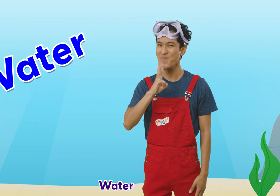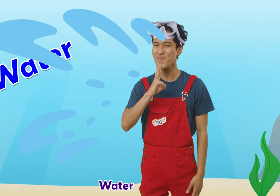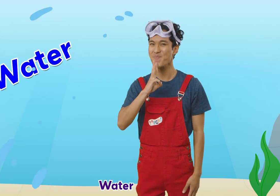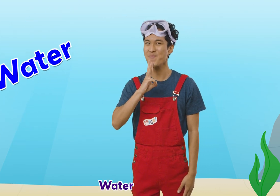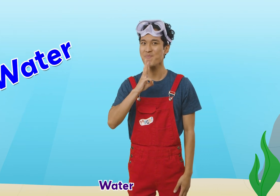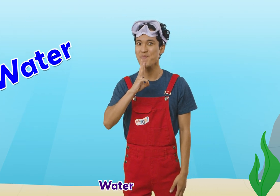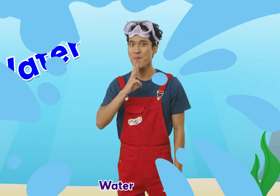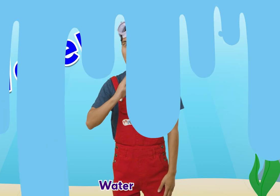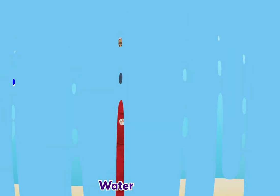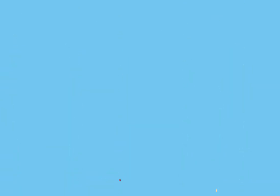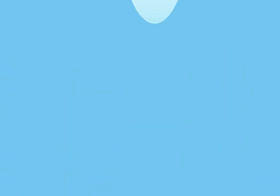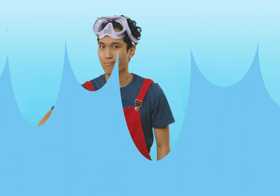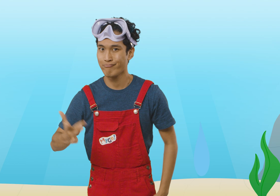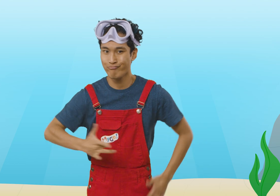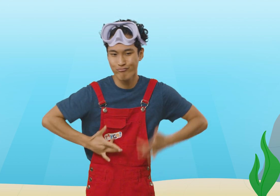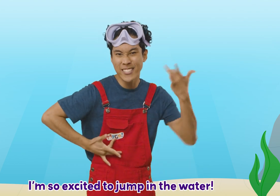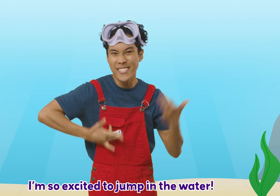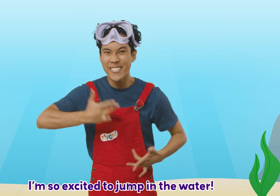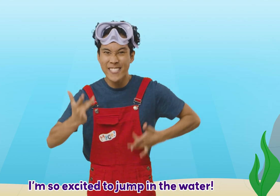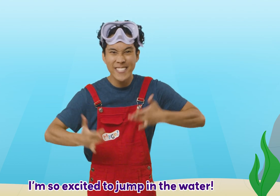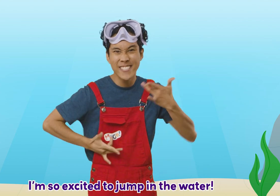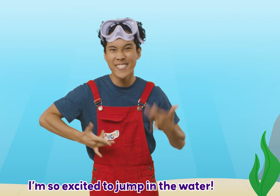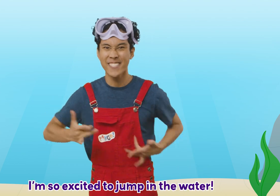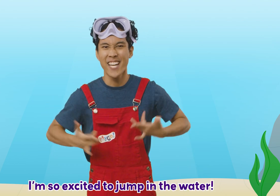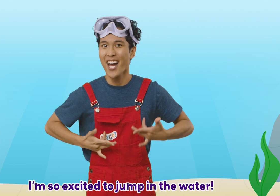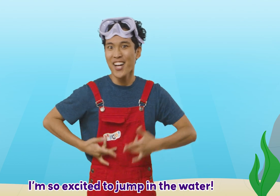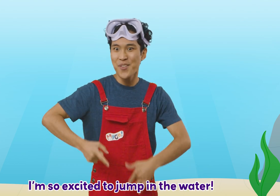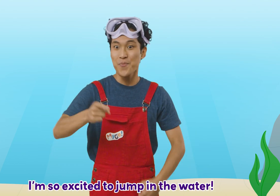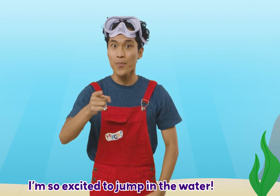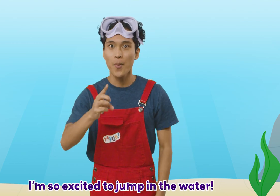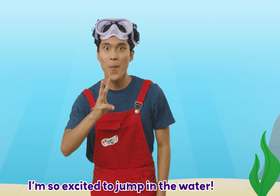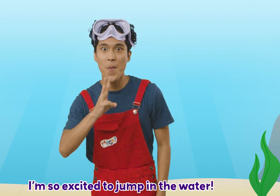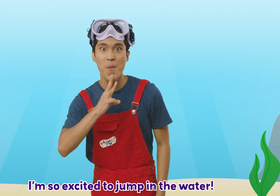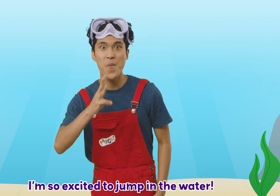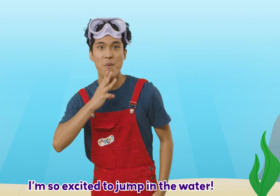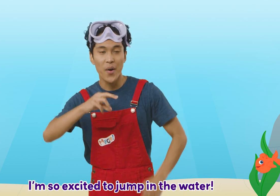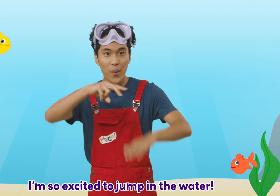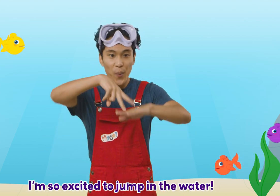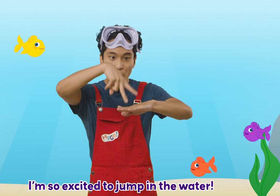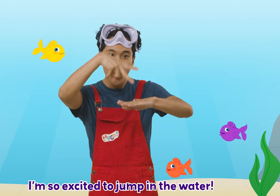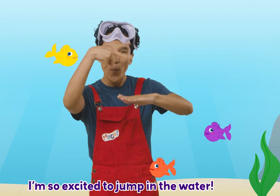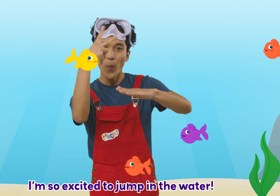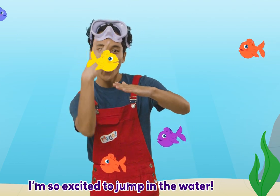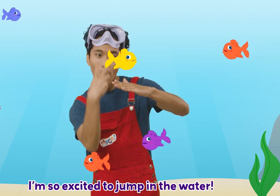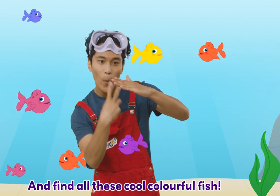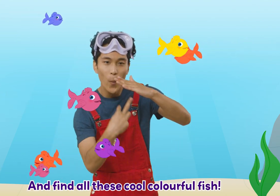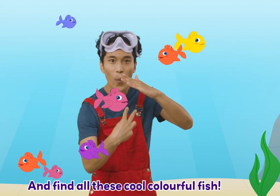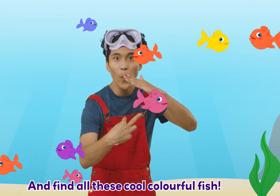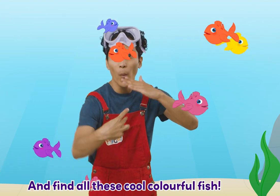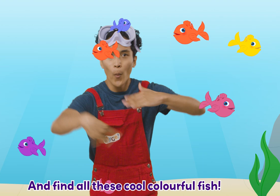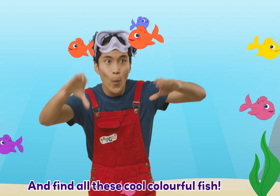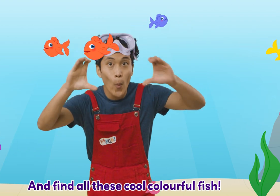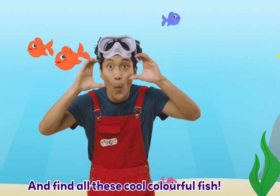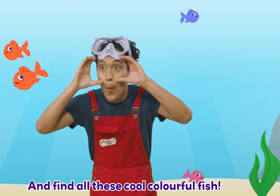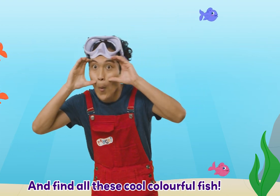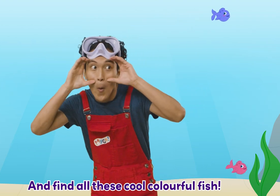Water. I'm so excited to jump in the water and find all these